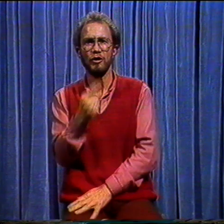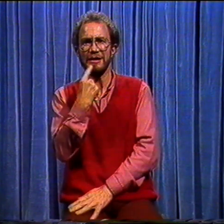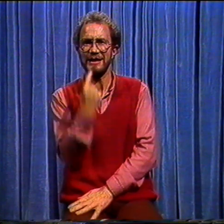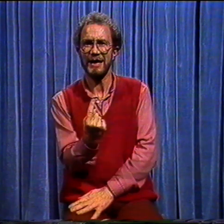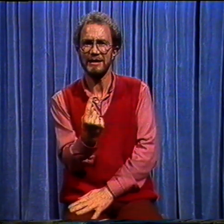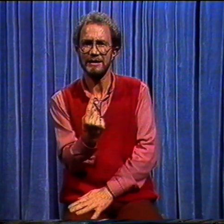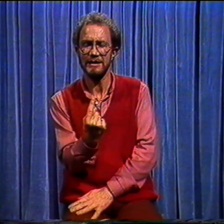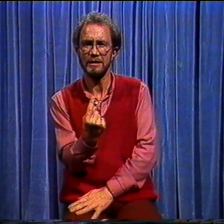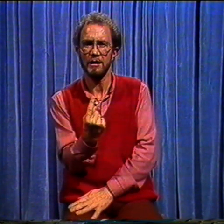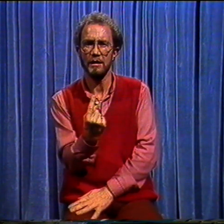she says,